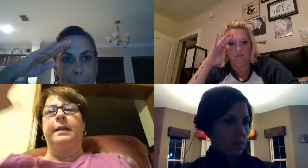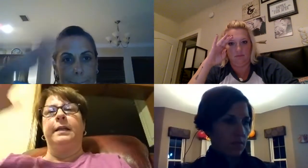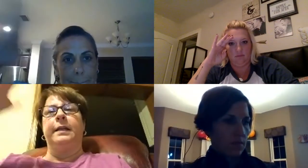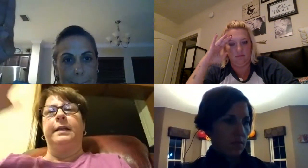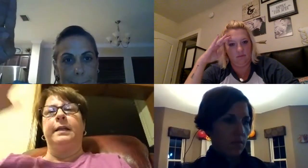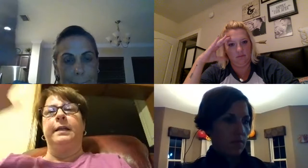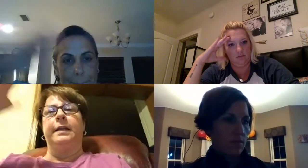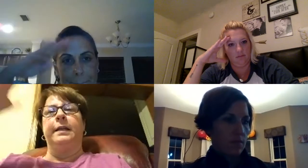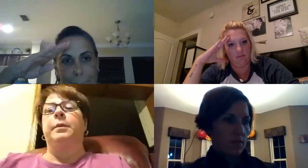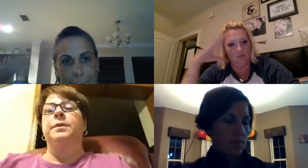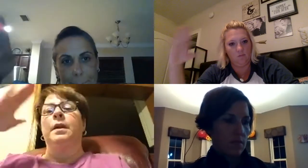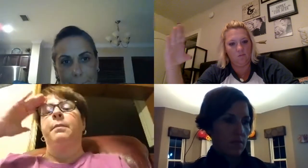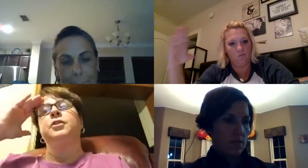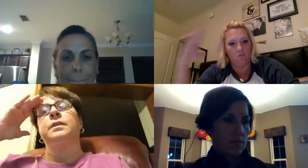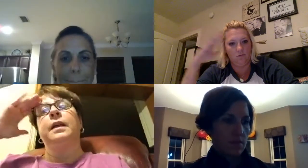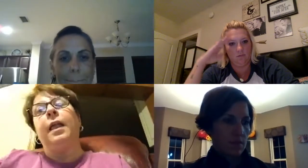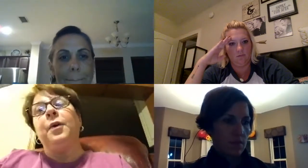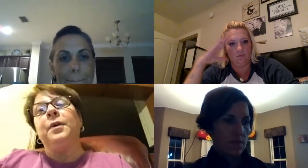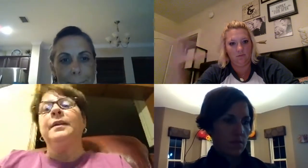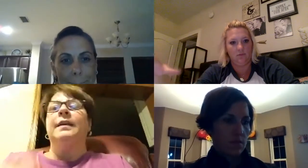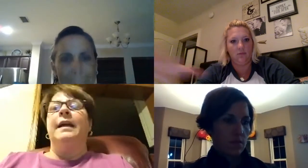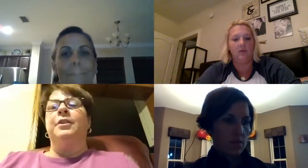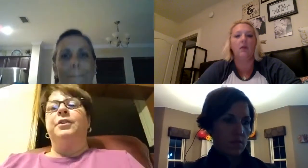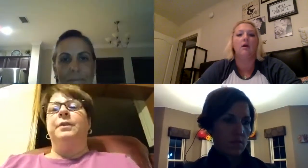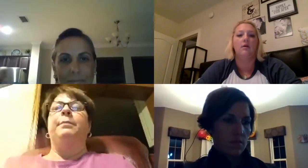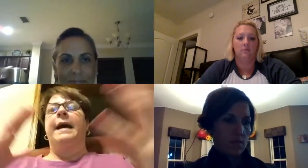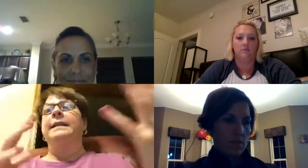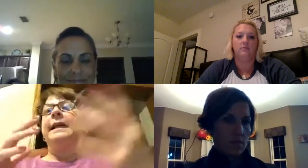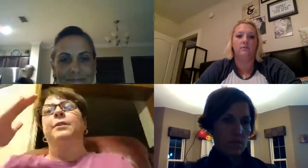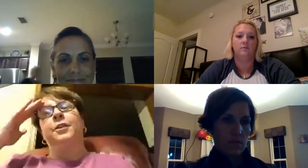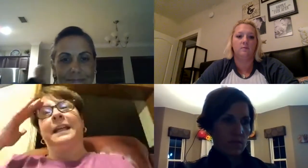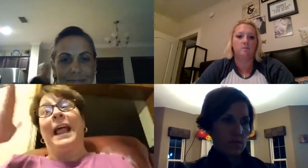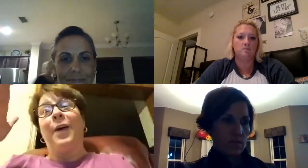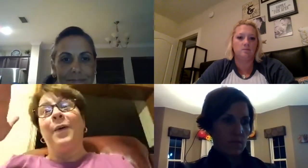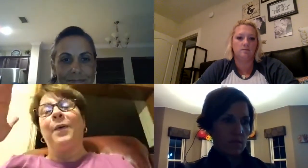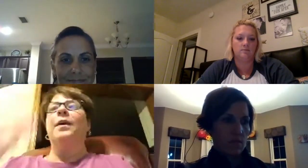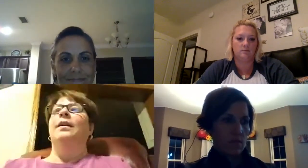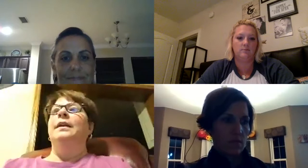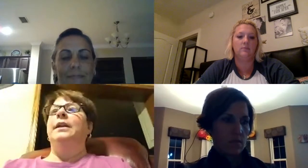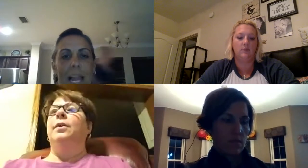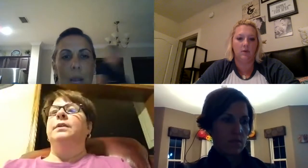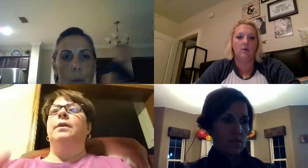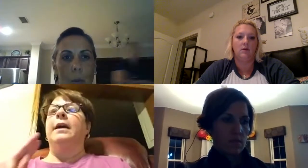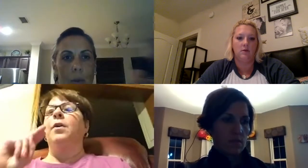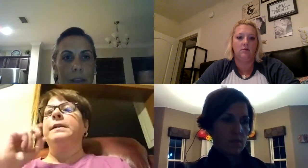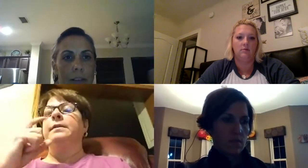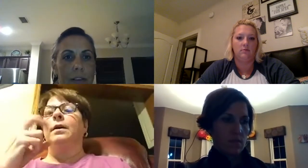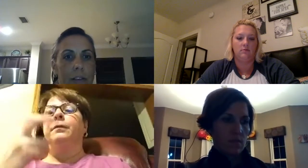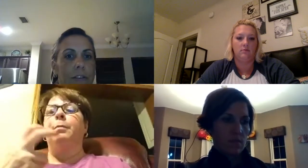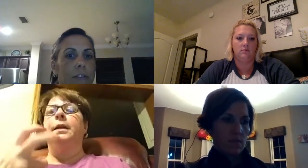saluting almost, but it's just hello, and you're doing body language, so you're like hello, you know. So I always over